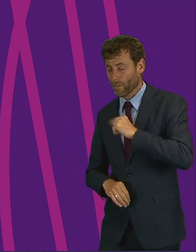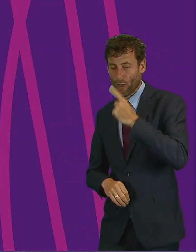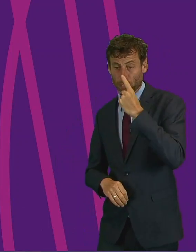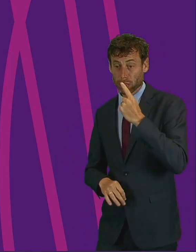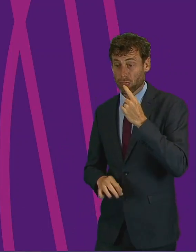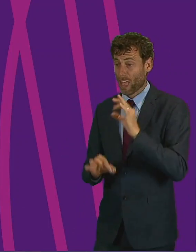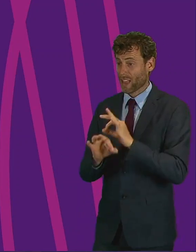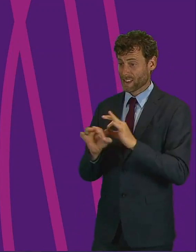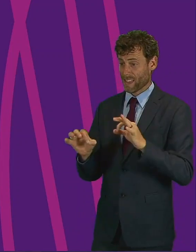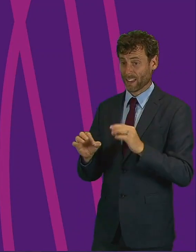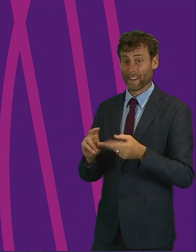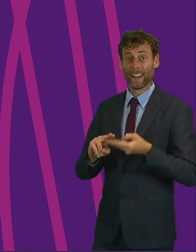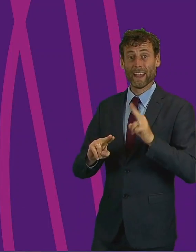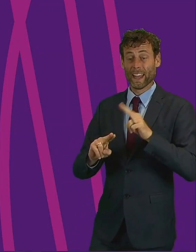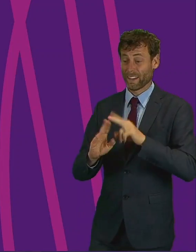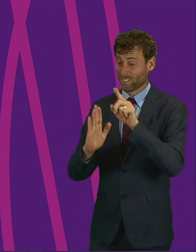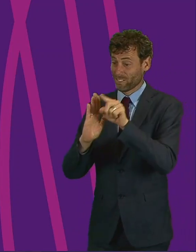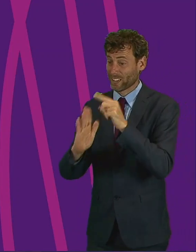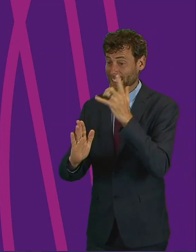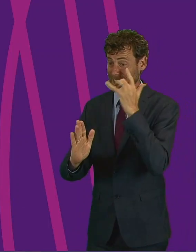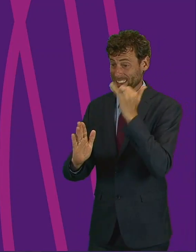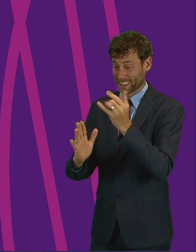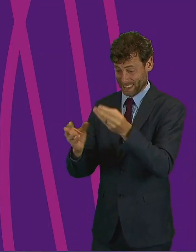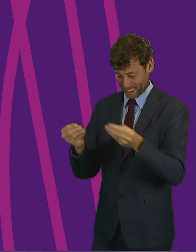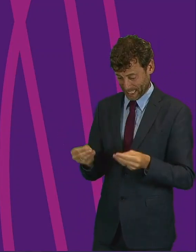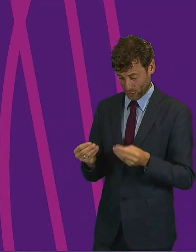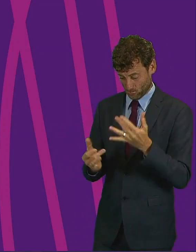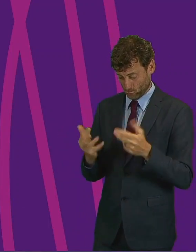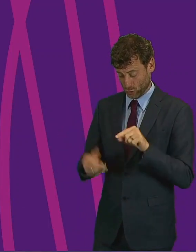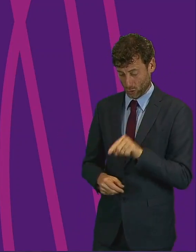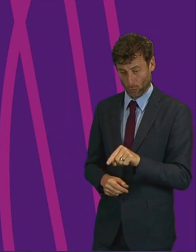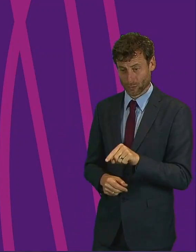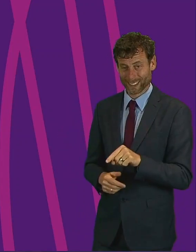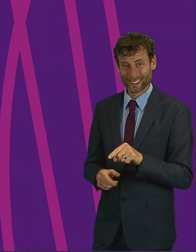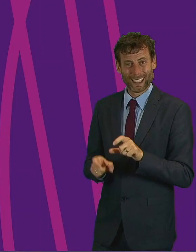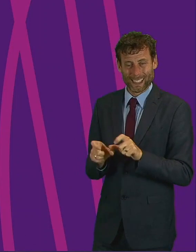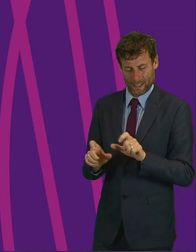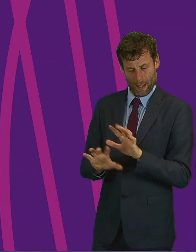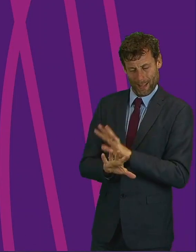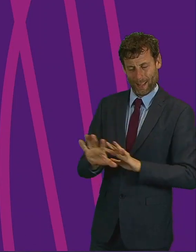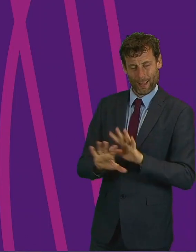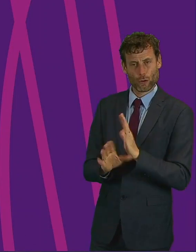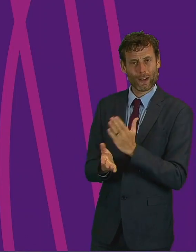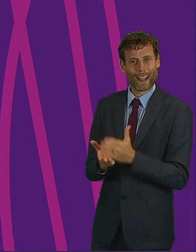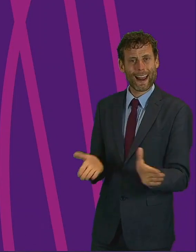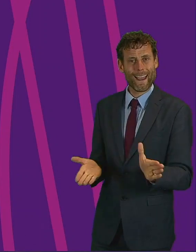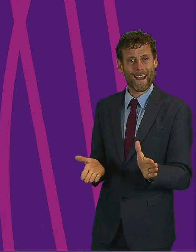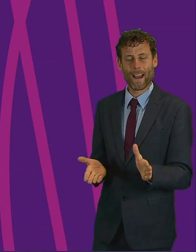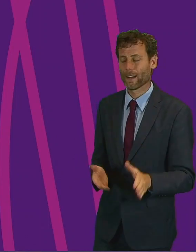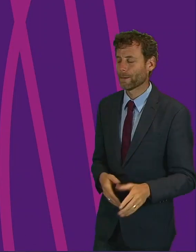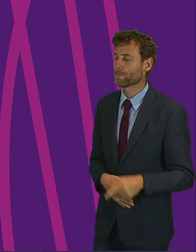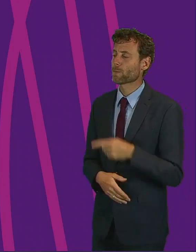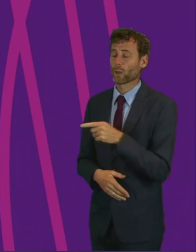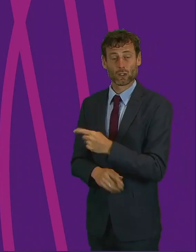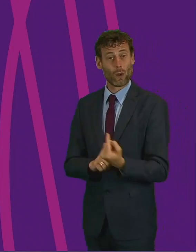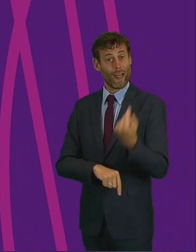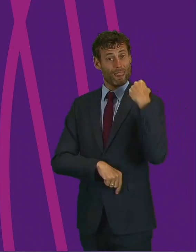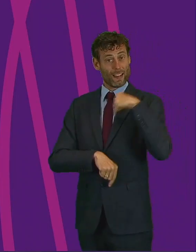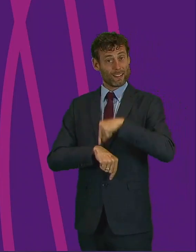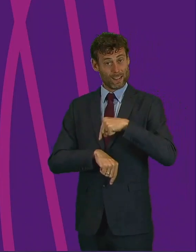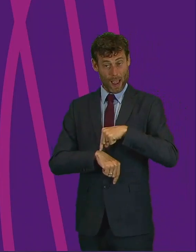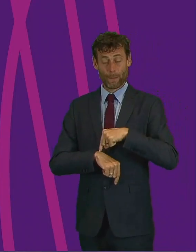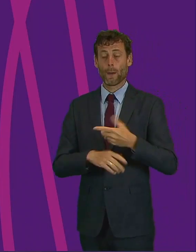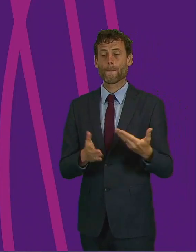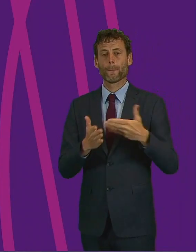guidance that was issued to care homes, the first guidance being issued on the 13th of March, in line with the technical guidance that the